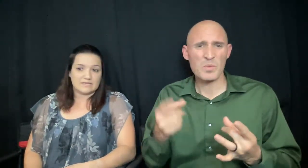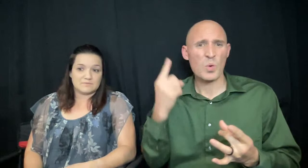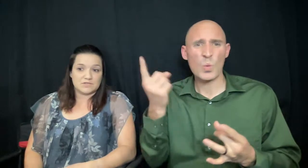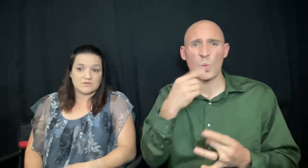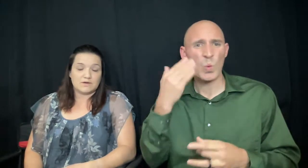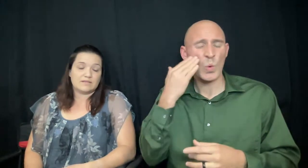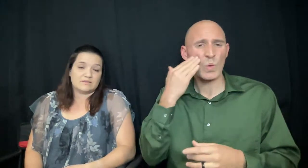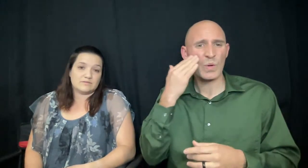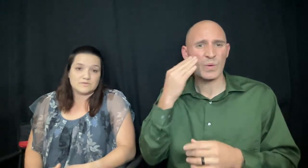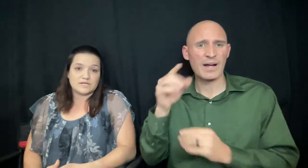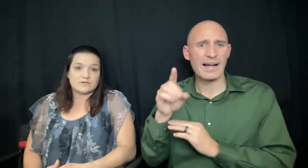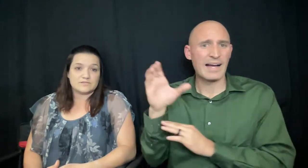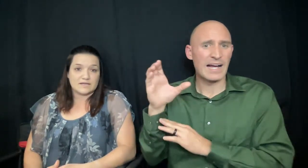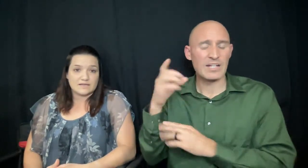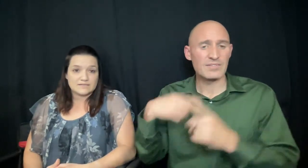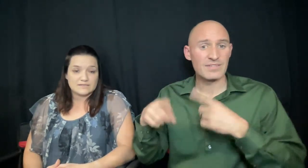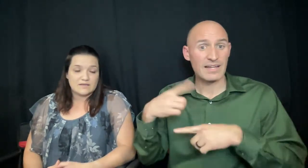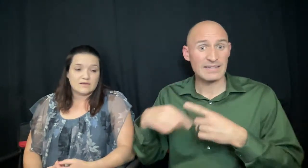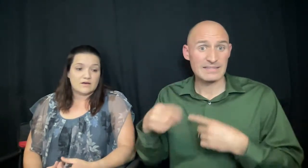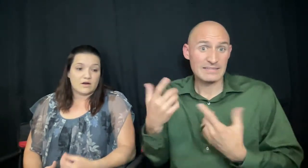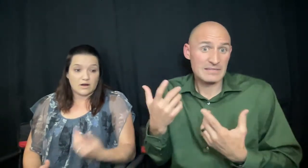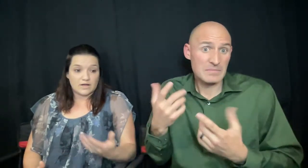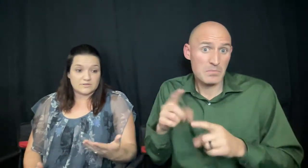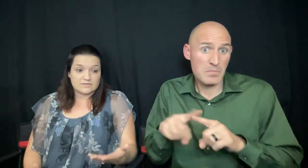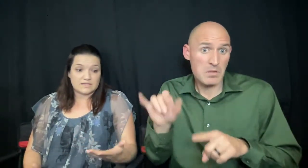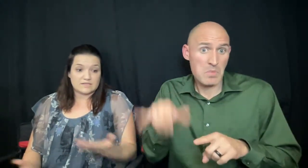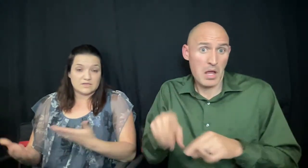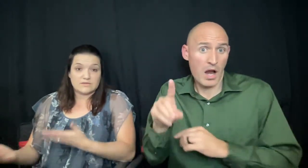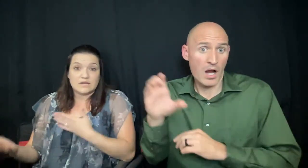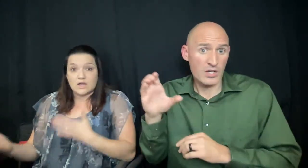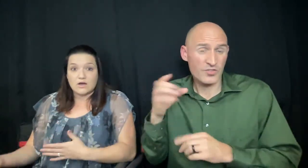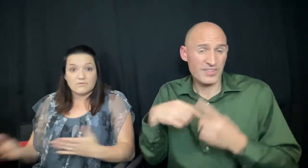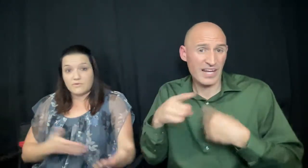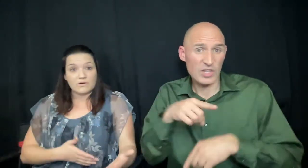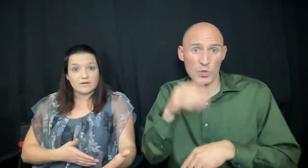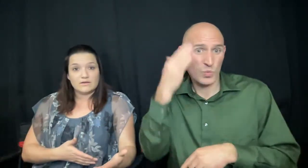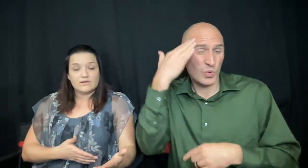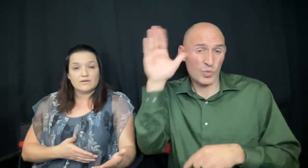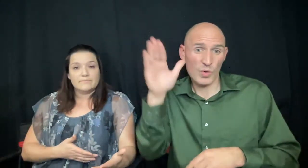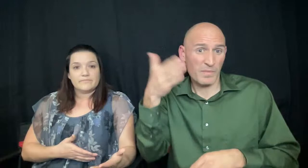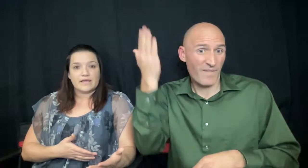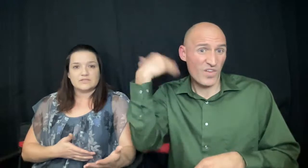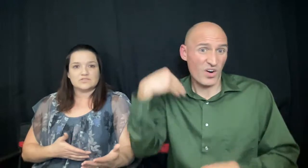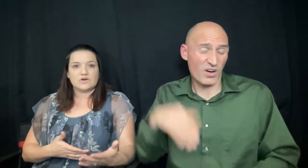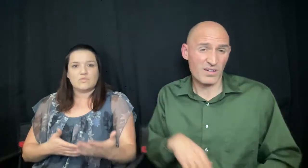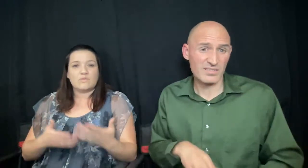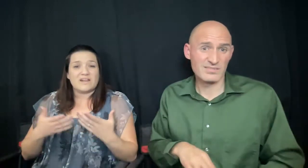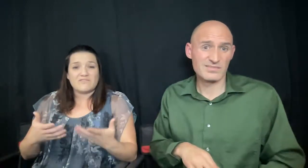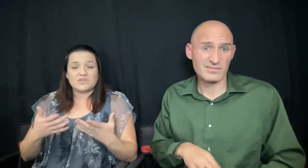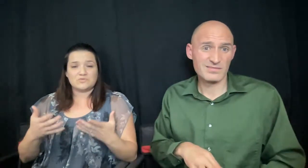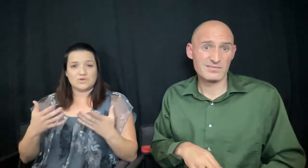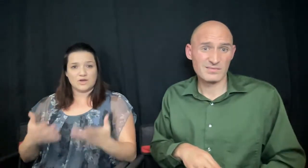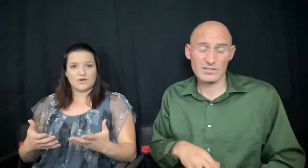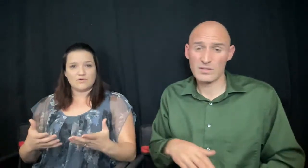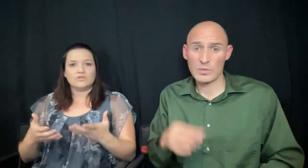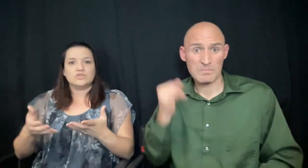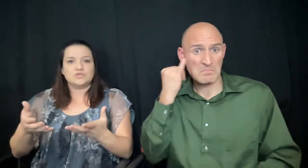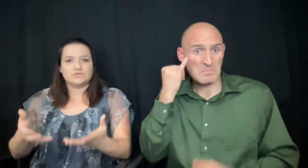but you know what? Those 100 signs are 100 signs that you didn't know before. And so whatever you know, use